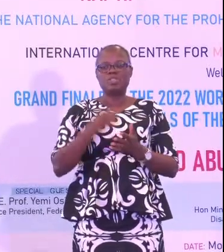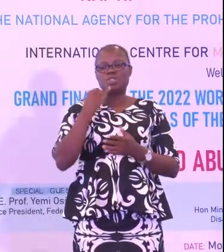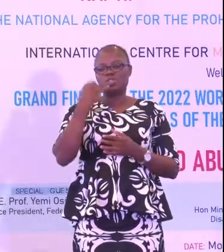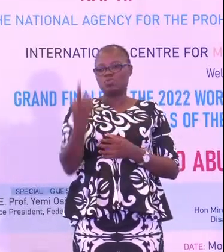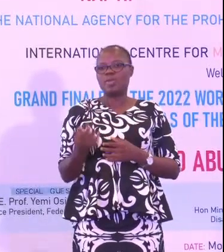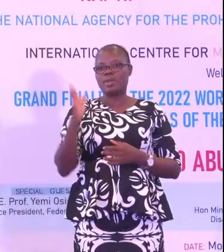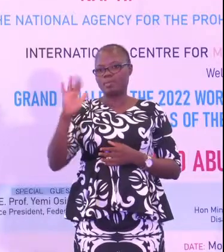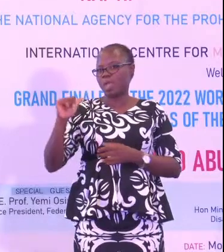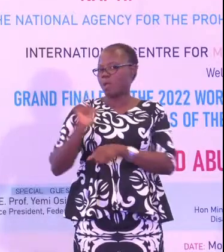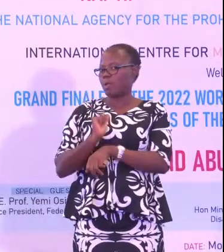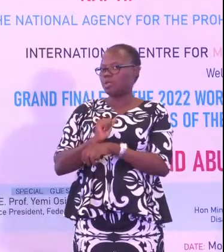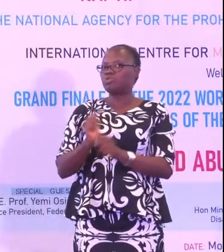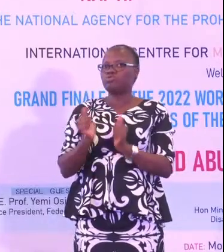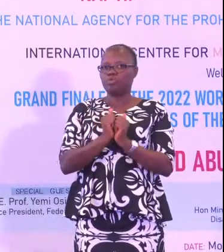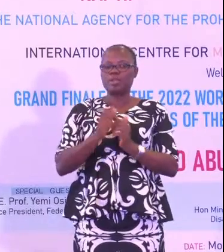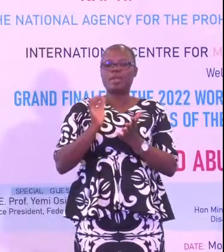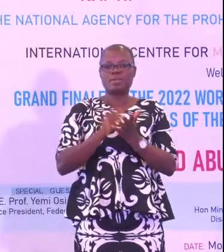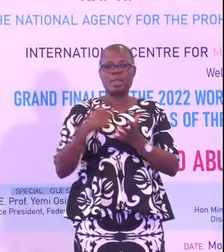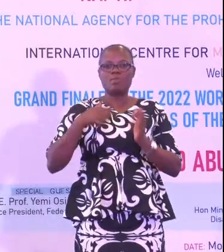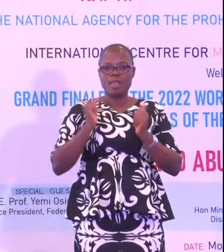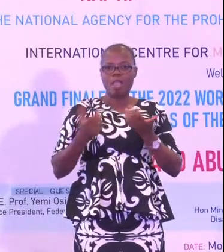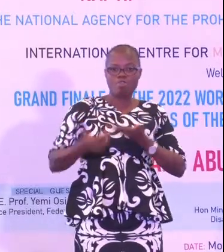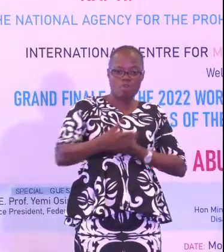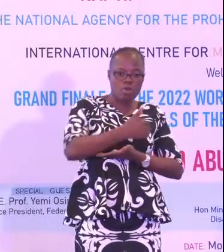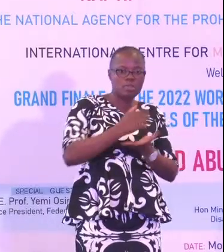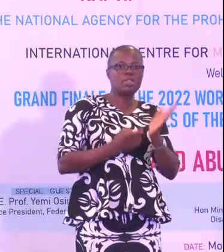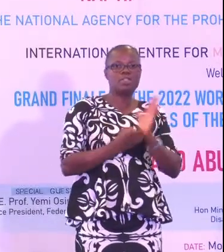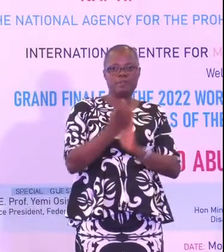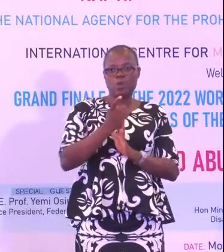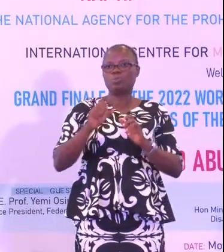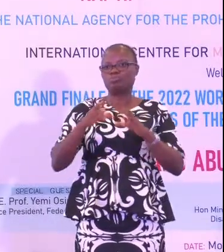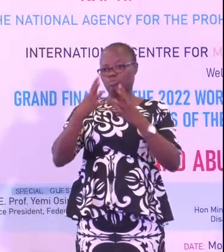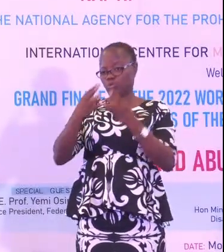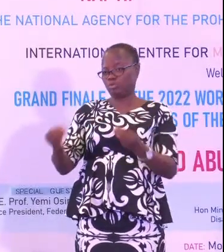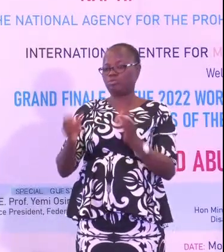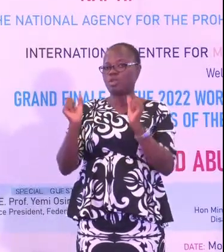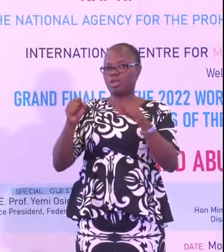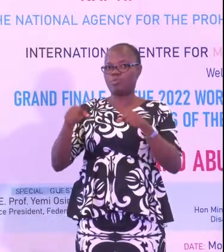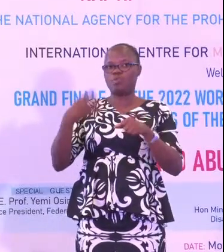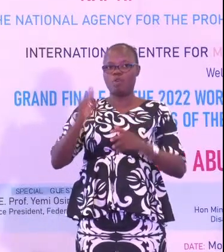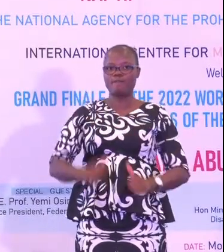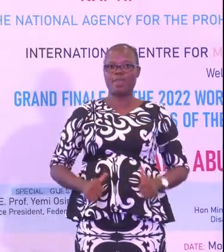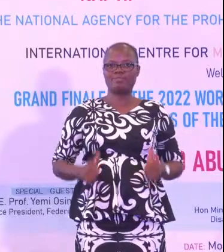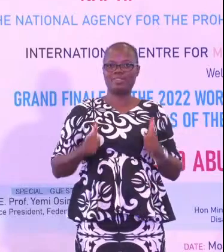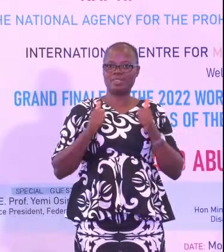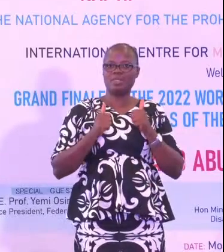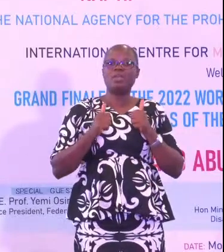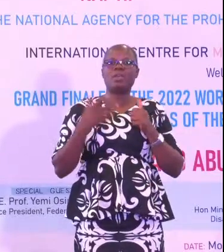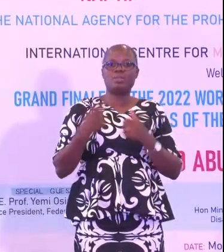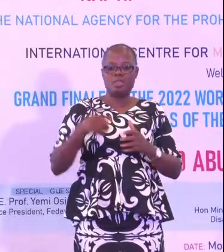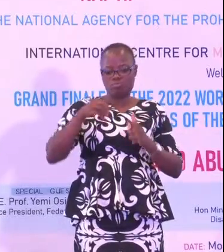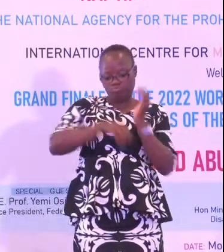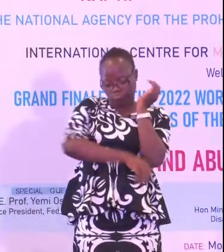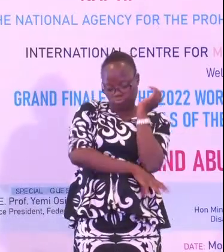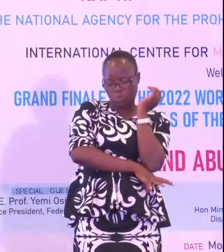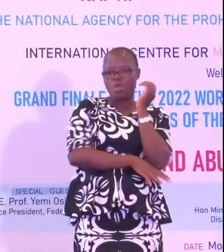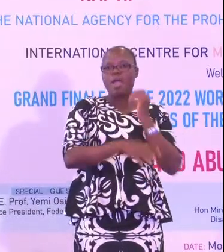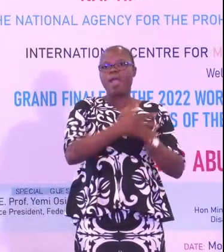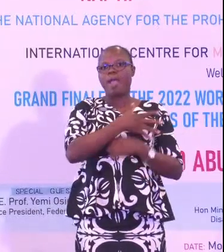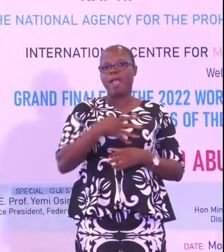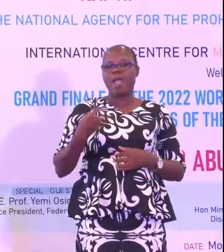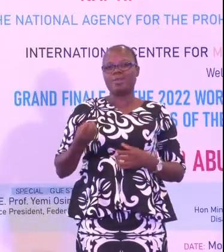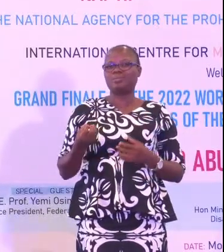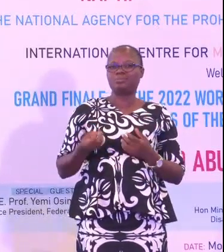by working together that we can collectively develop solutions capable of addressing the root causes and